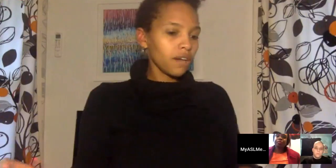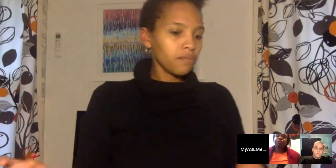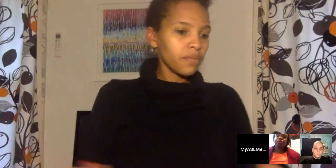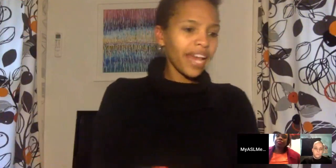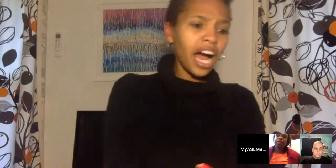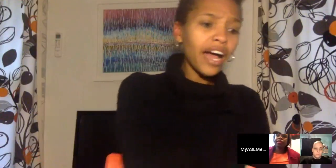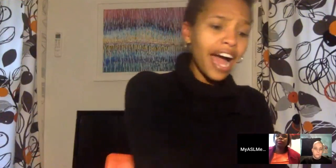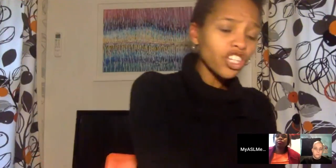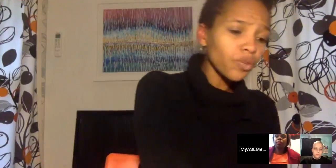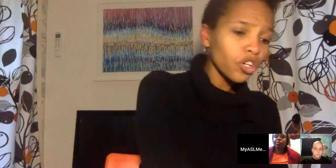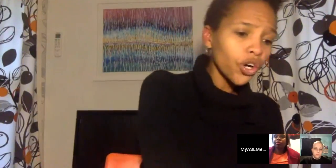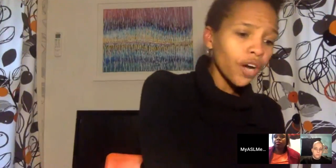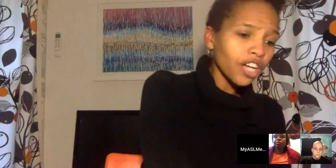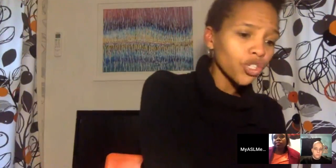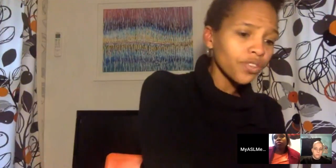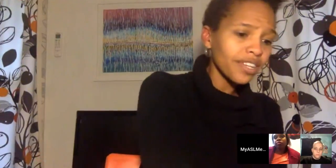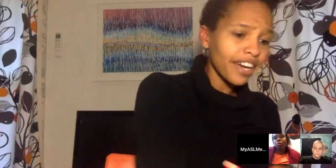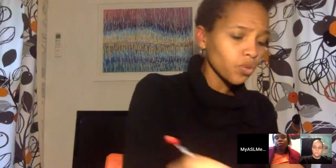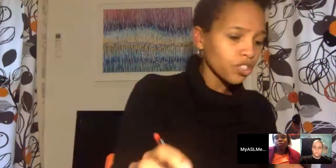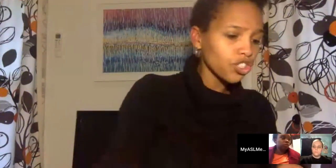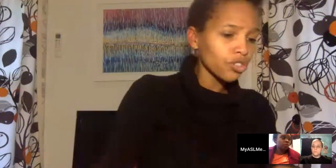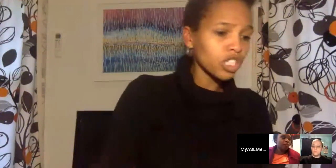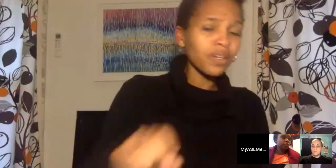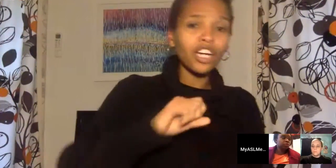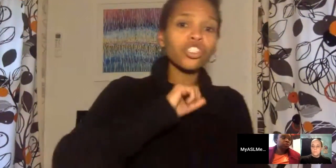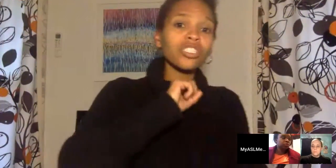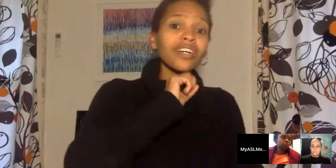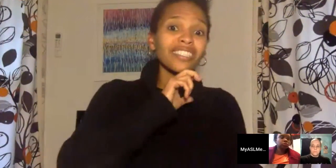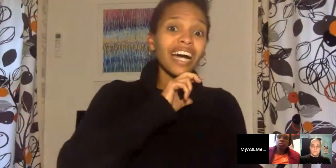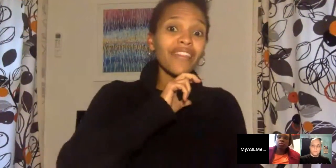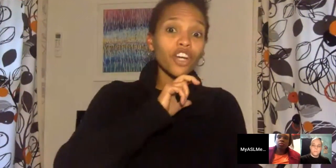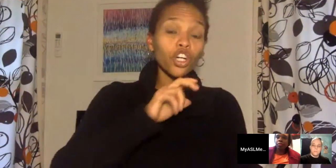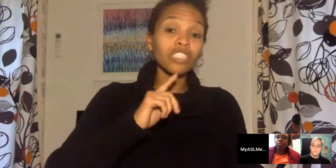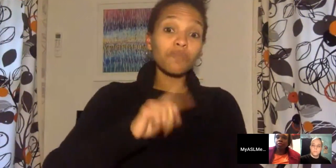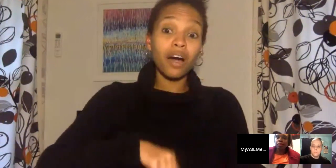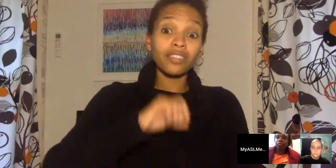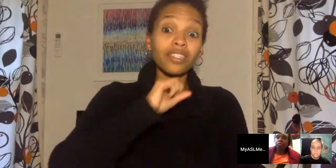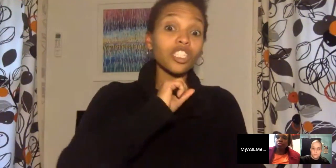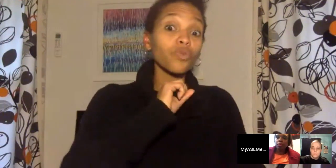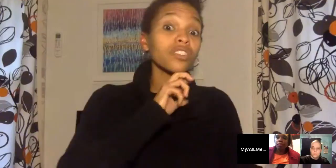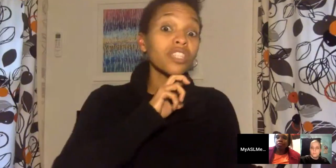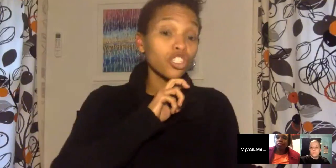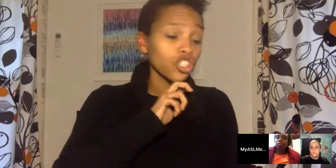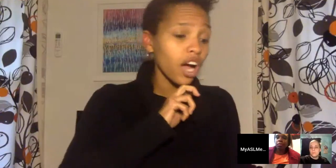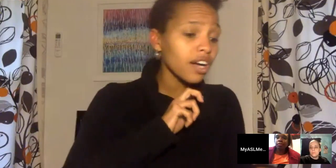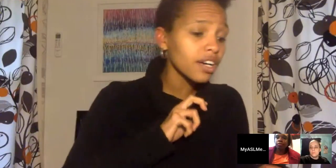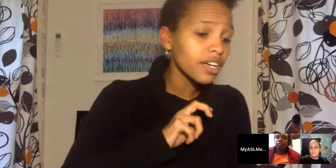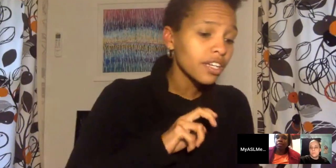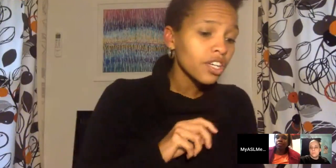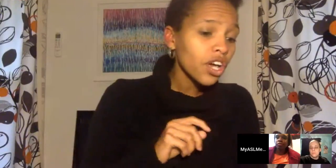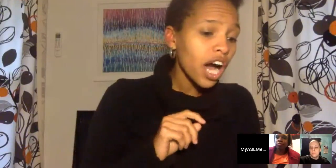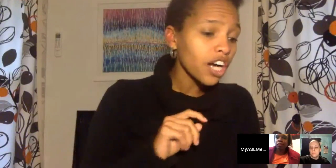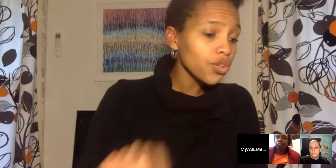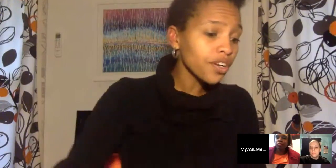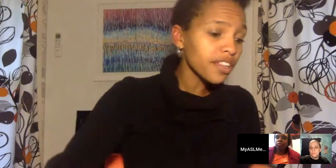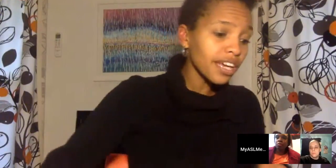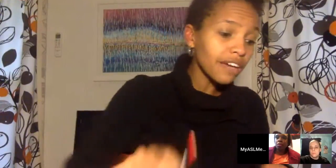And I actually I'll do the next one too, just because she does sign, her response to this was this shock. You could think of